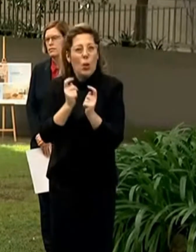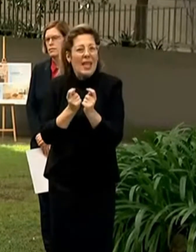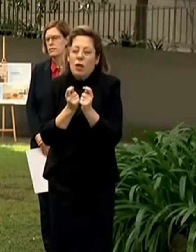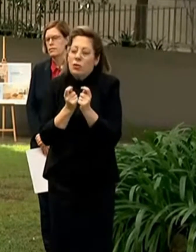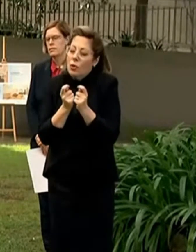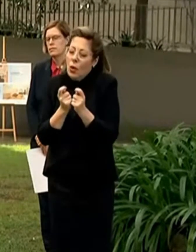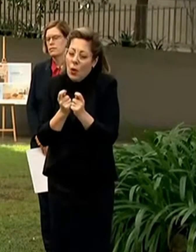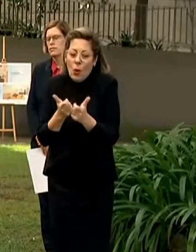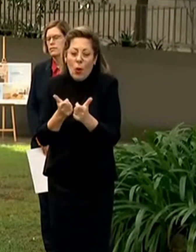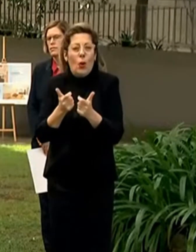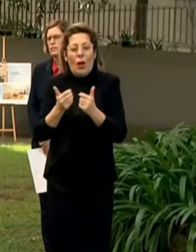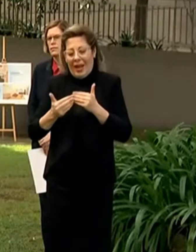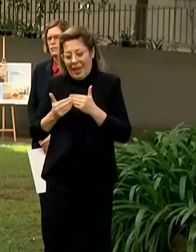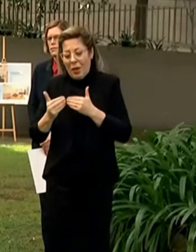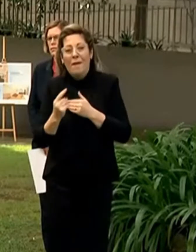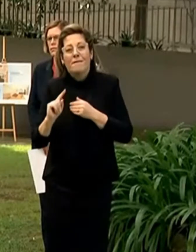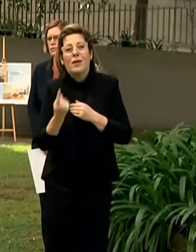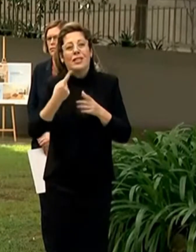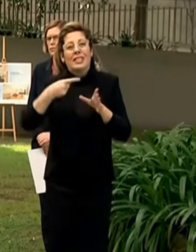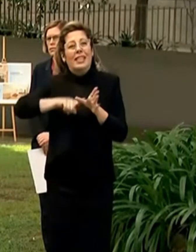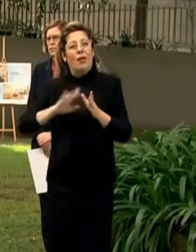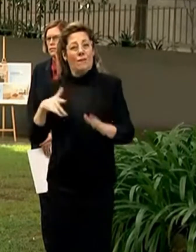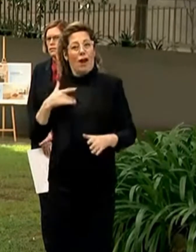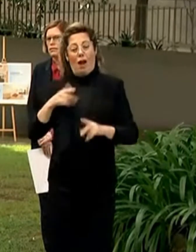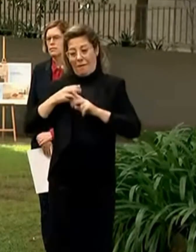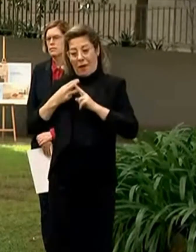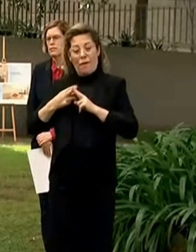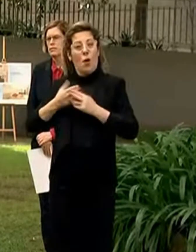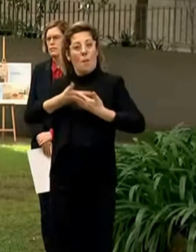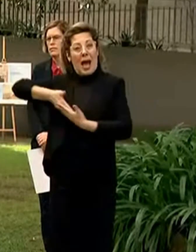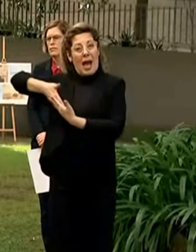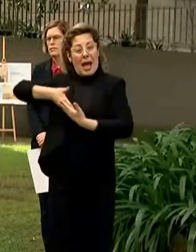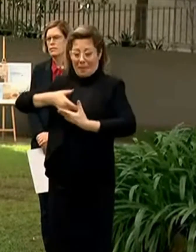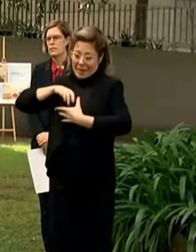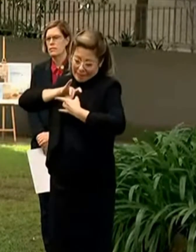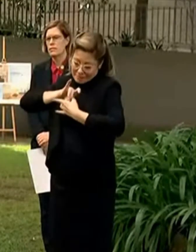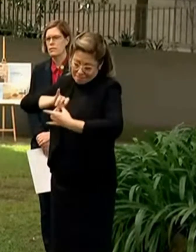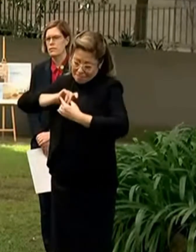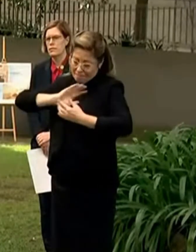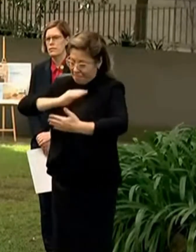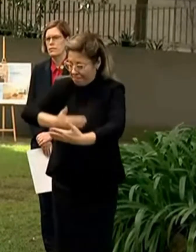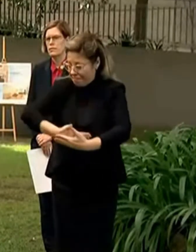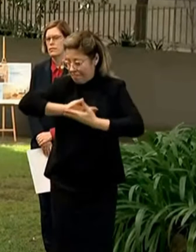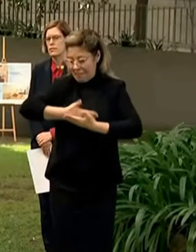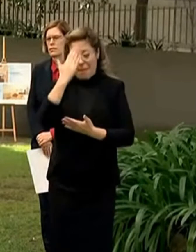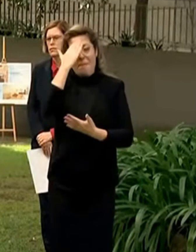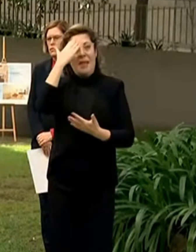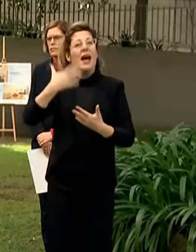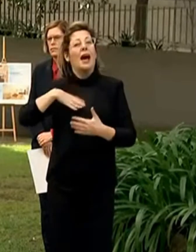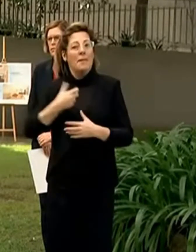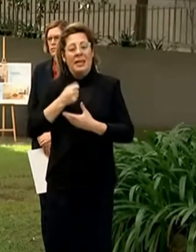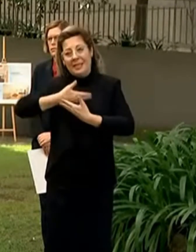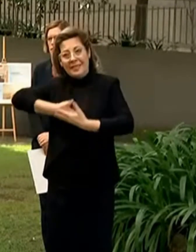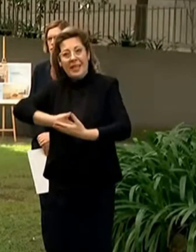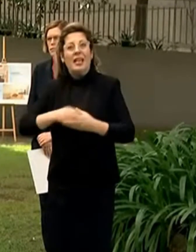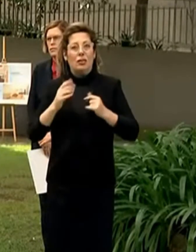early moments and in that first year of life particularly, where a woman and a mother bonds with her baby. So we know